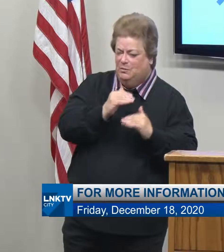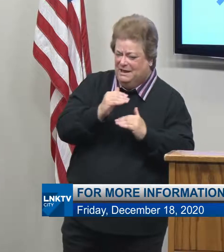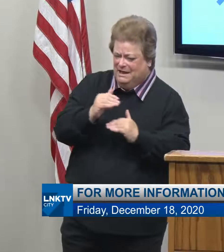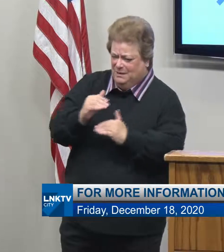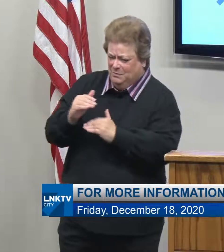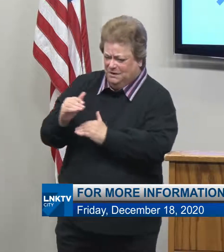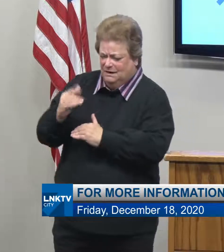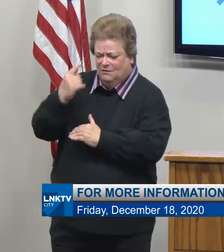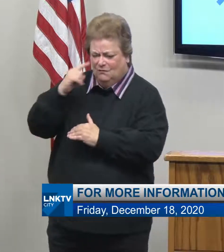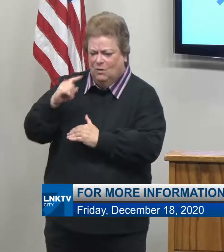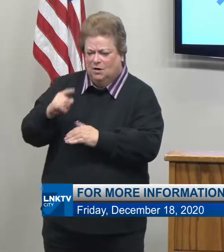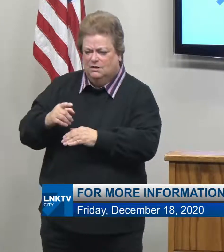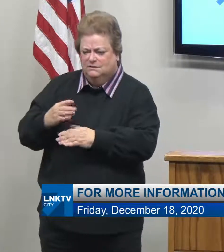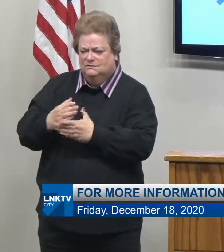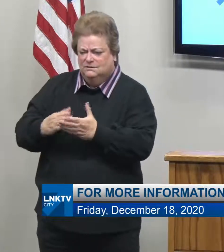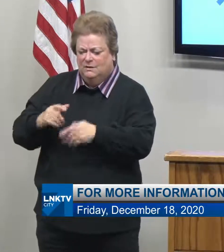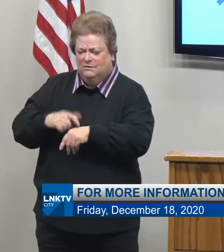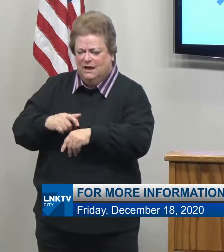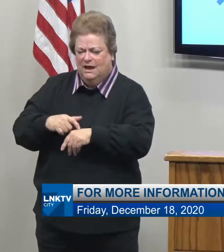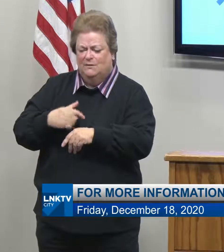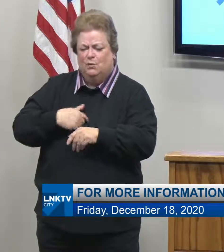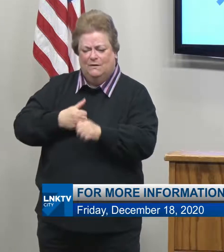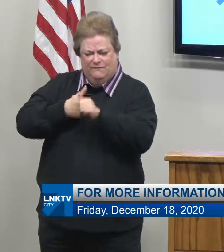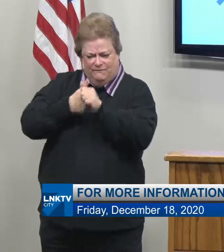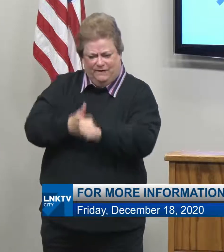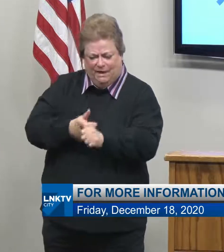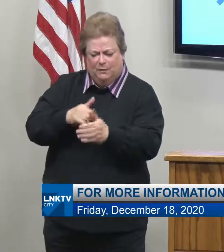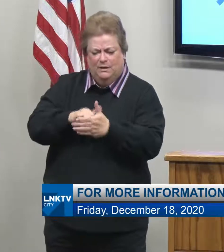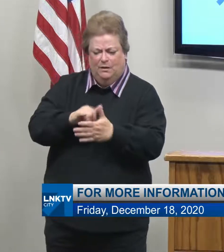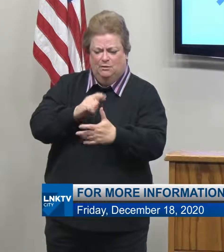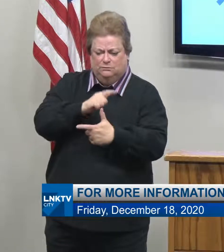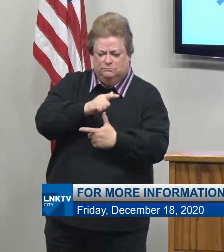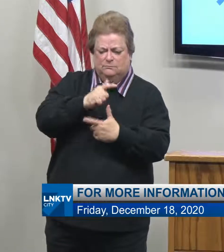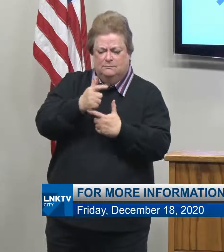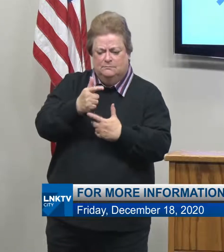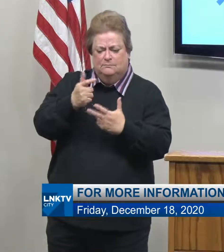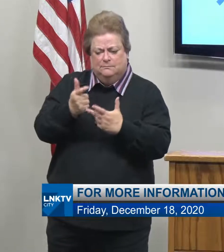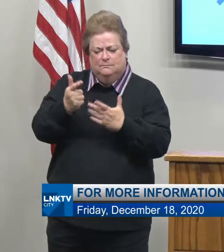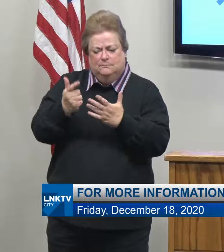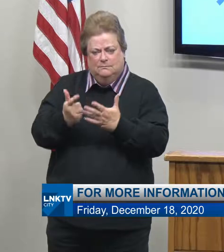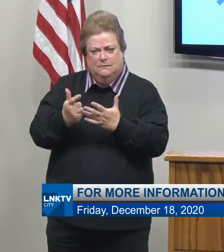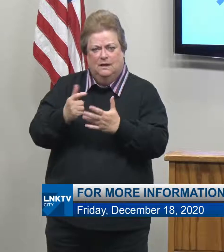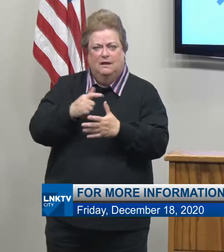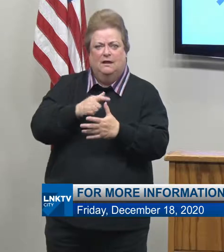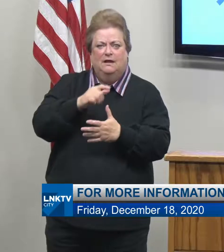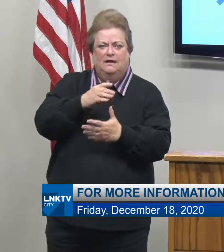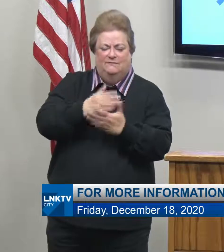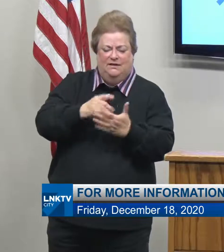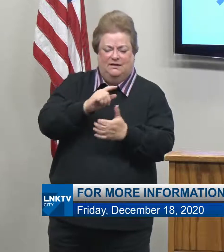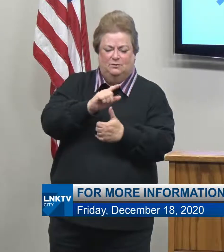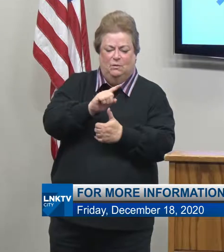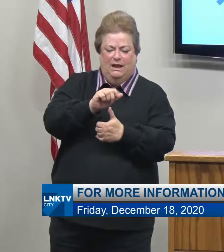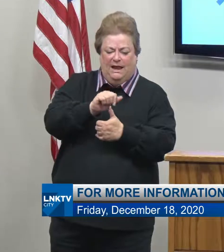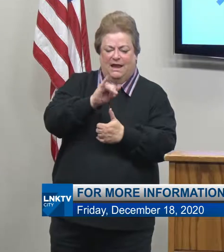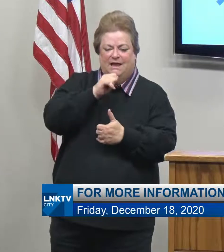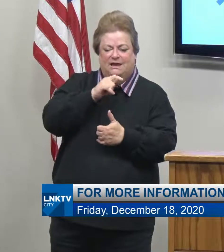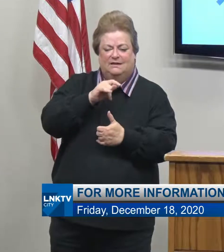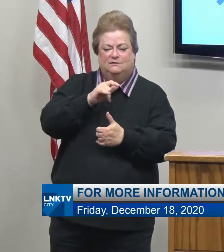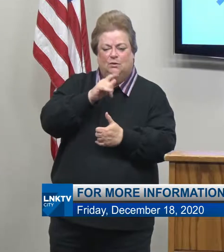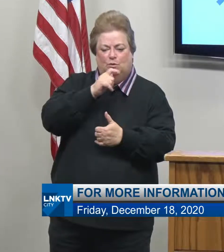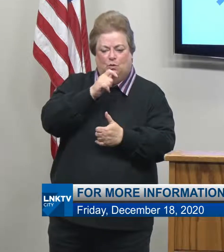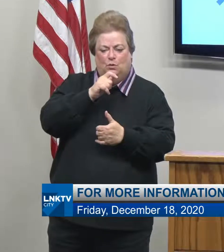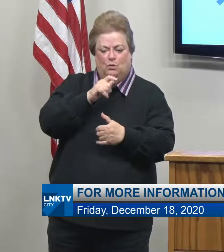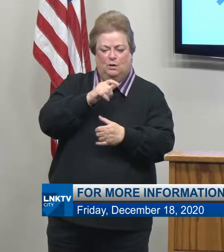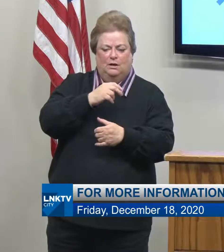and we'll continue to follow the phases that have been established. Phase 1A includes the frontline healthcare